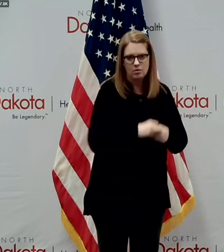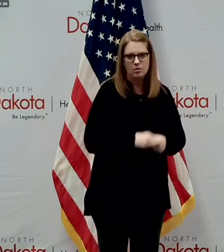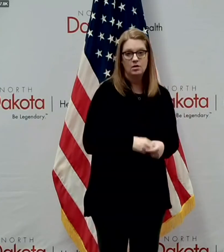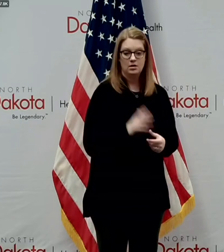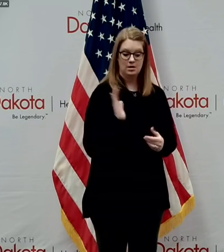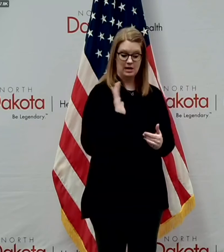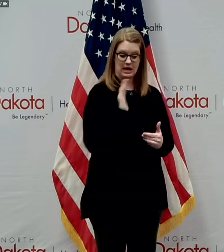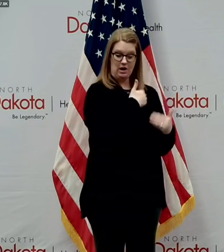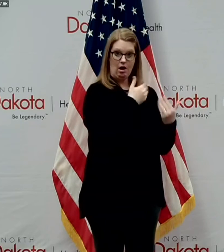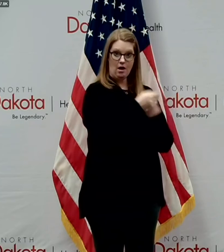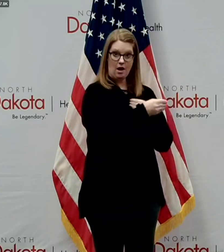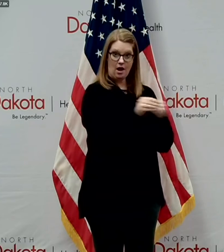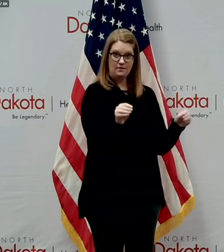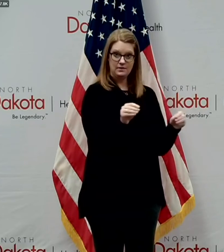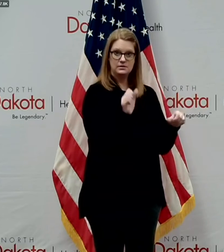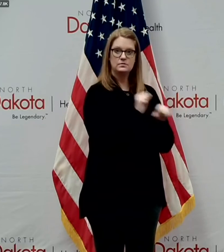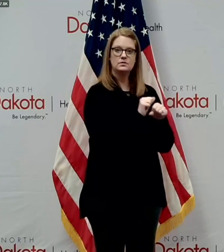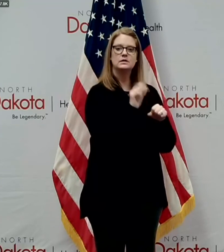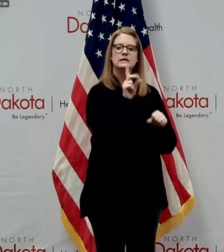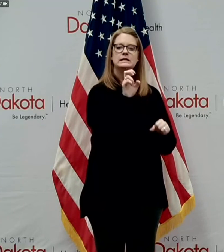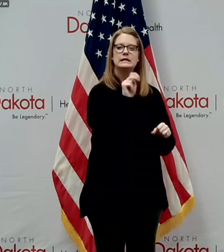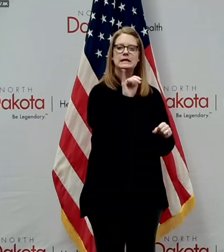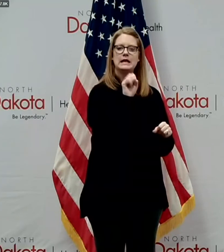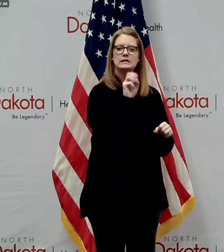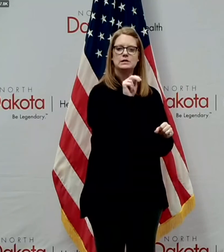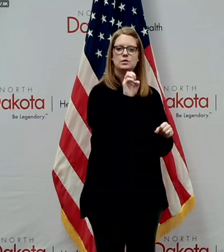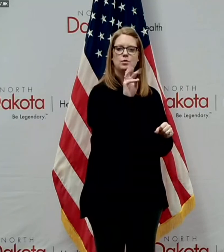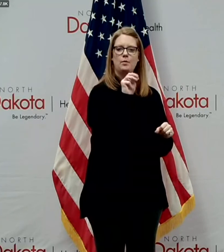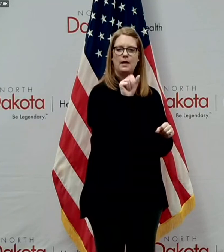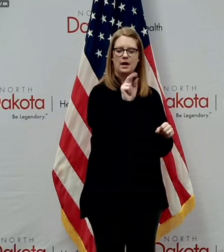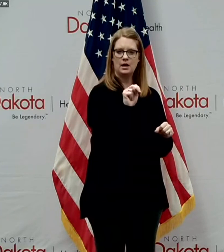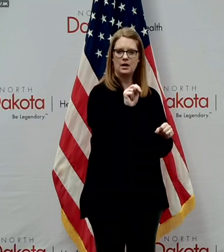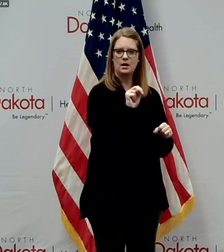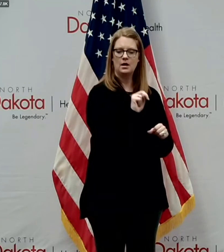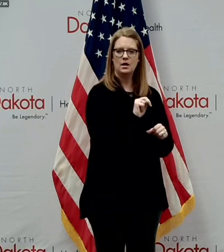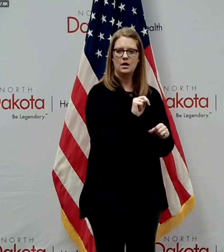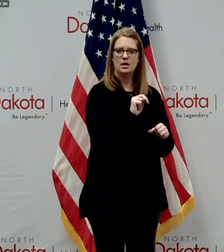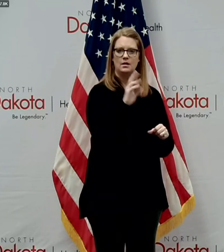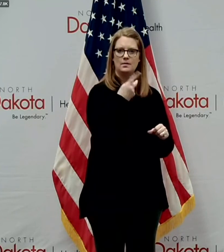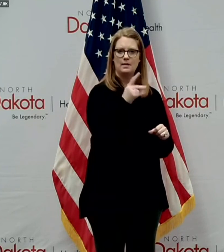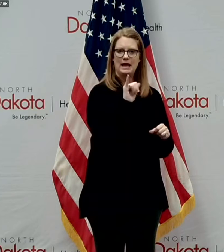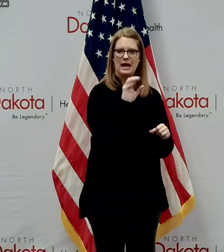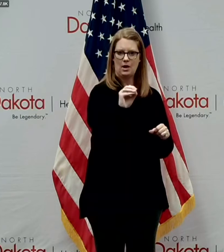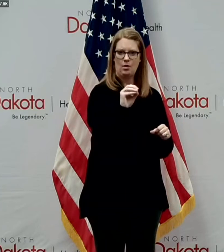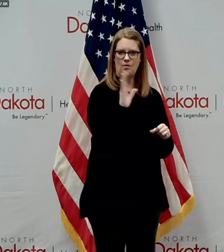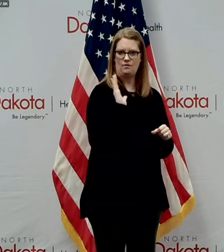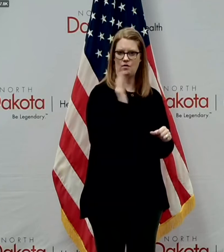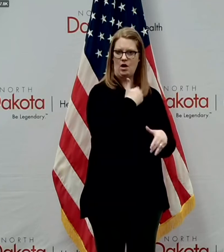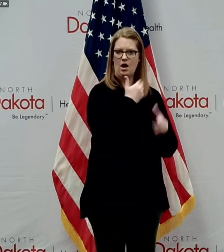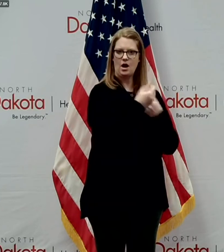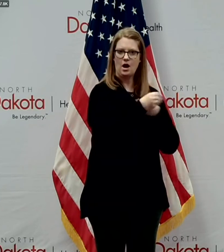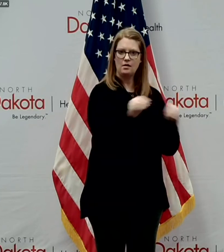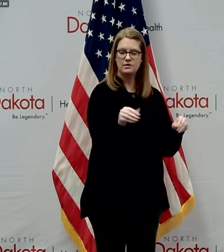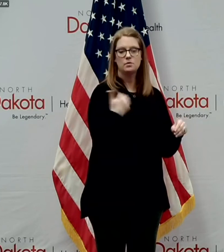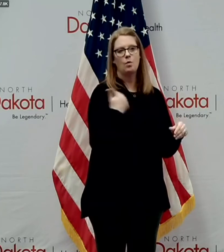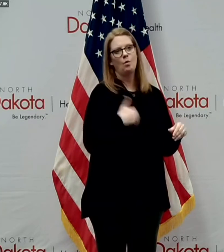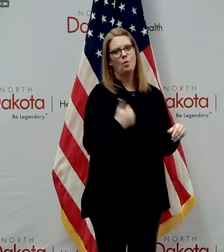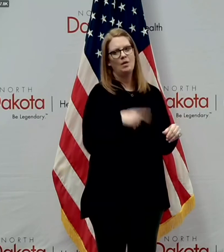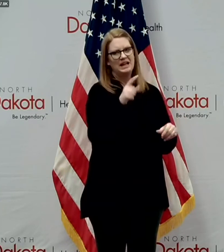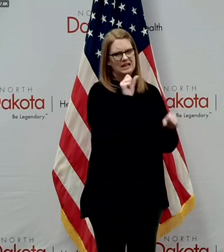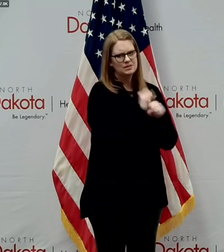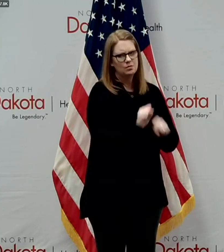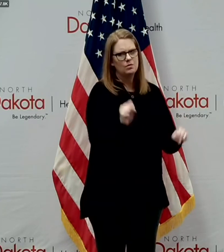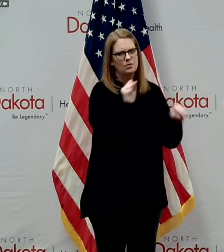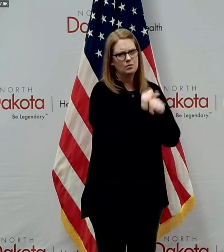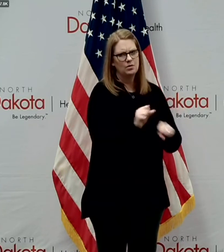through the good work of Mr. Dennis Newman, the PIO for office, has worked daily with our North Dakota